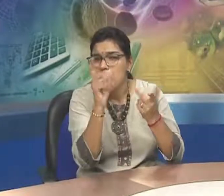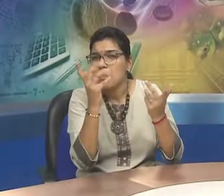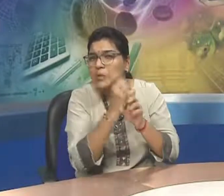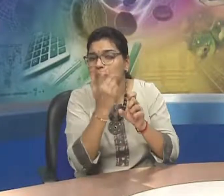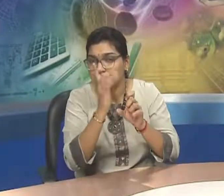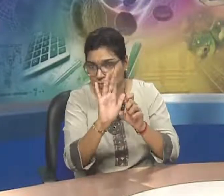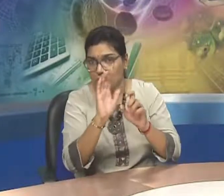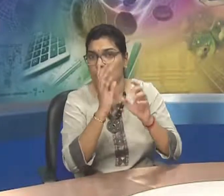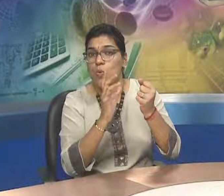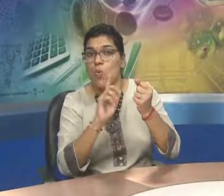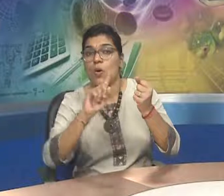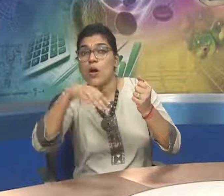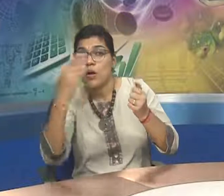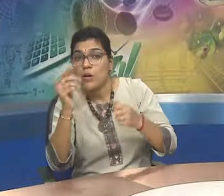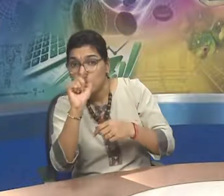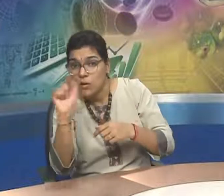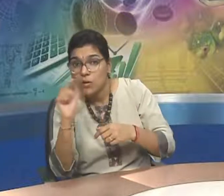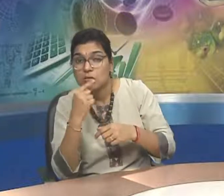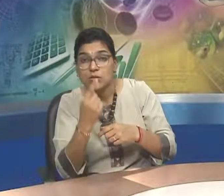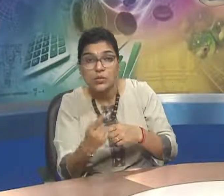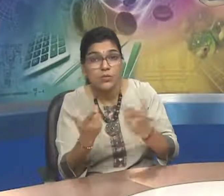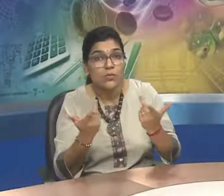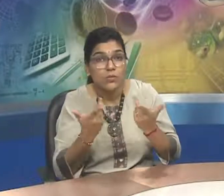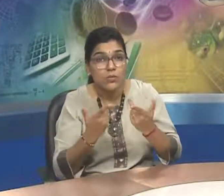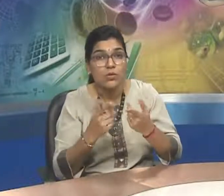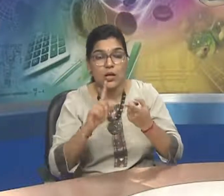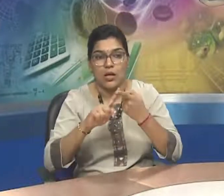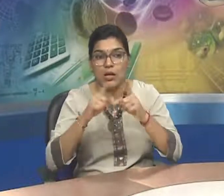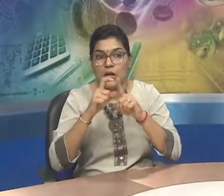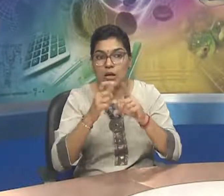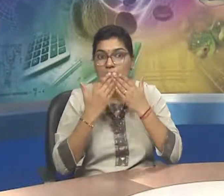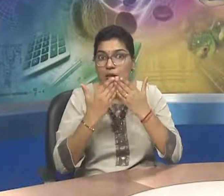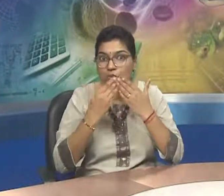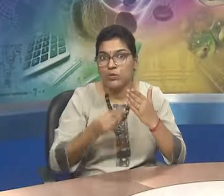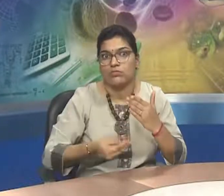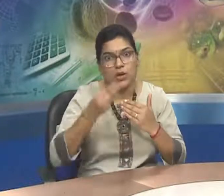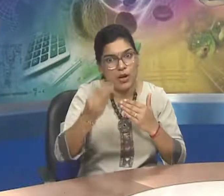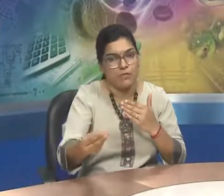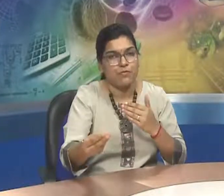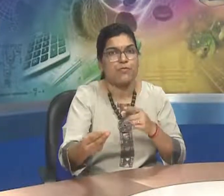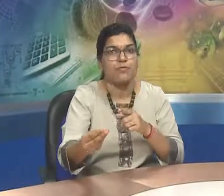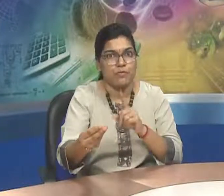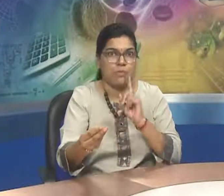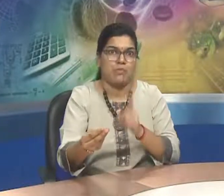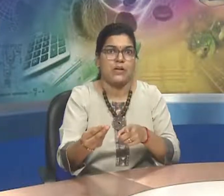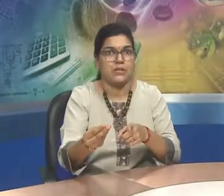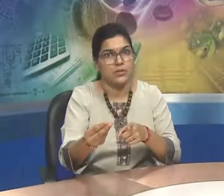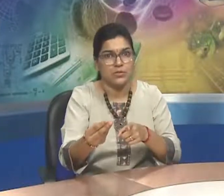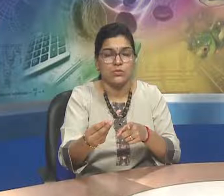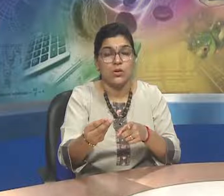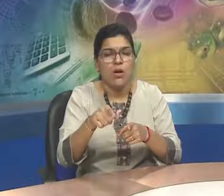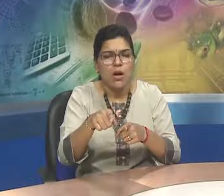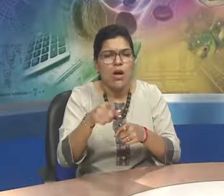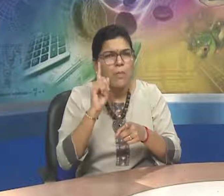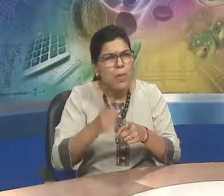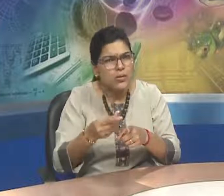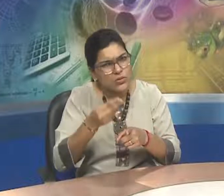no dash education can be imparted in any educational